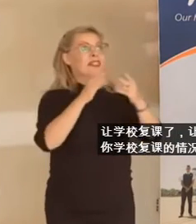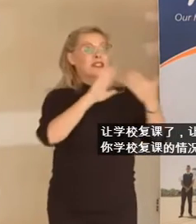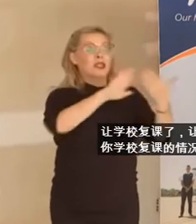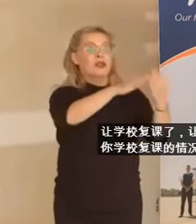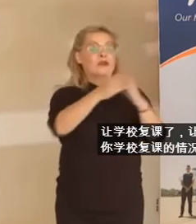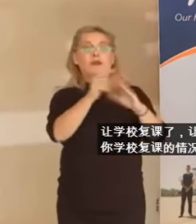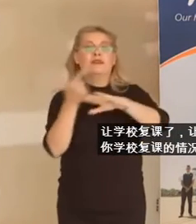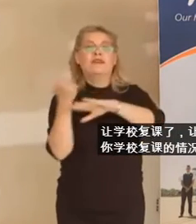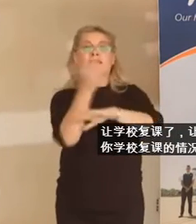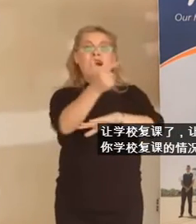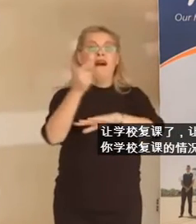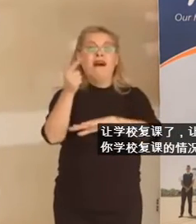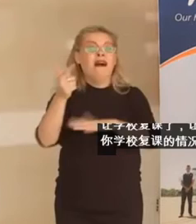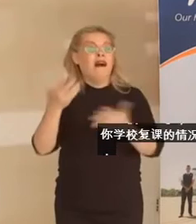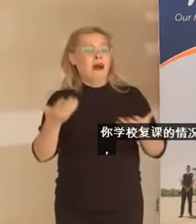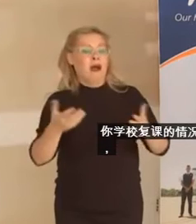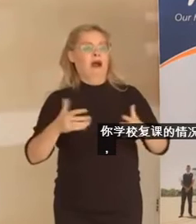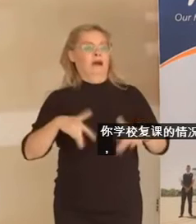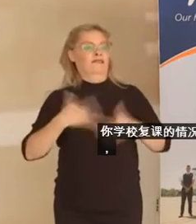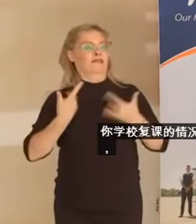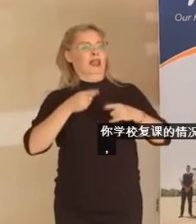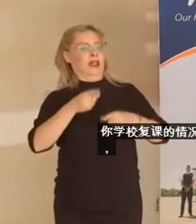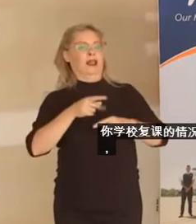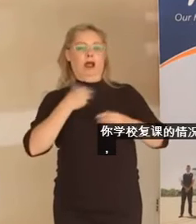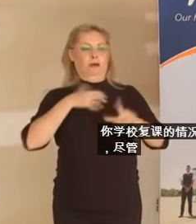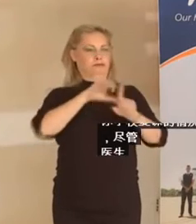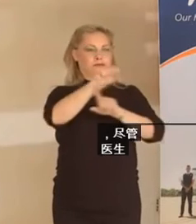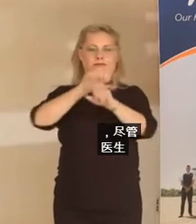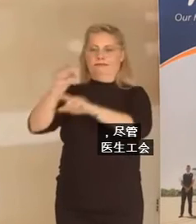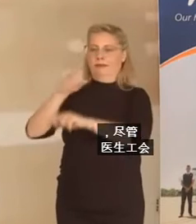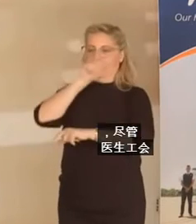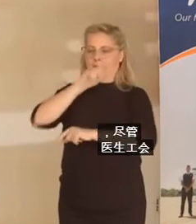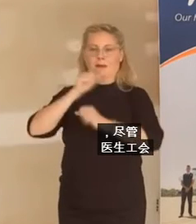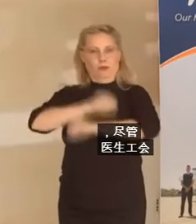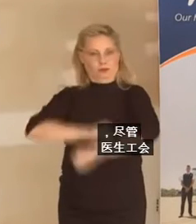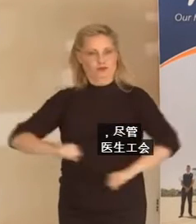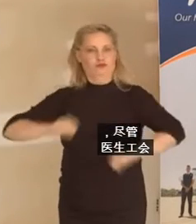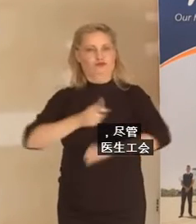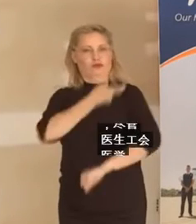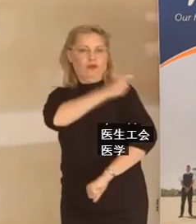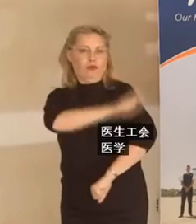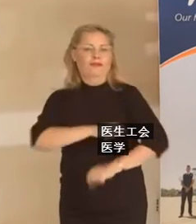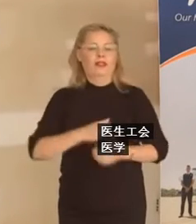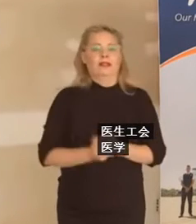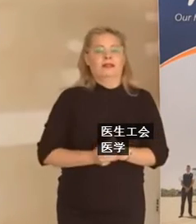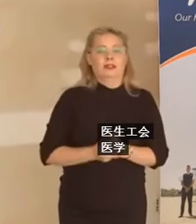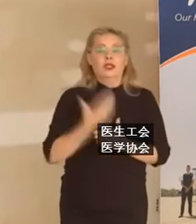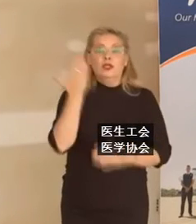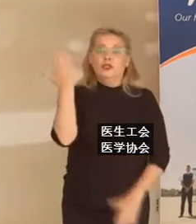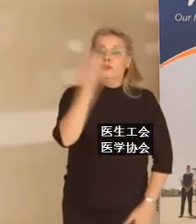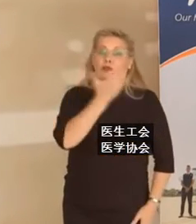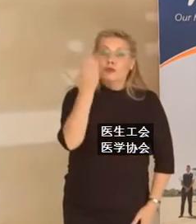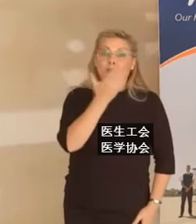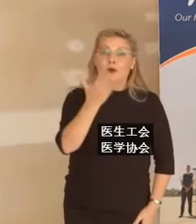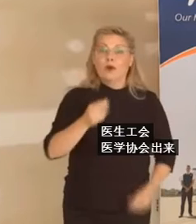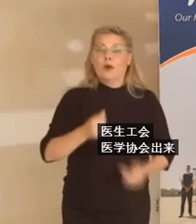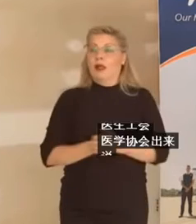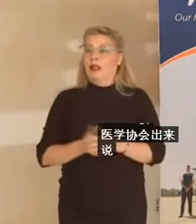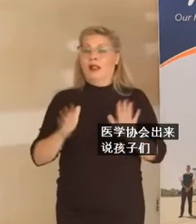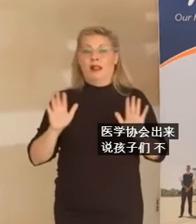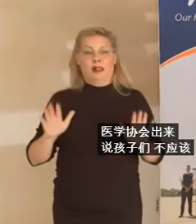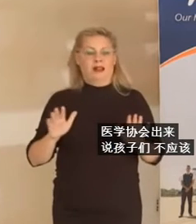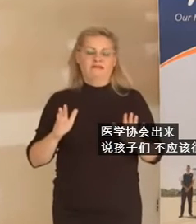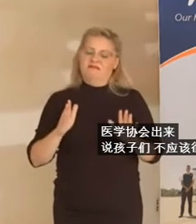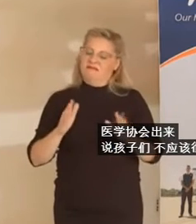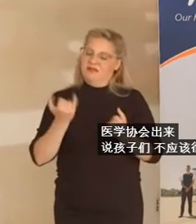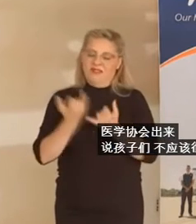back, that was key. And despite the noise, despite the Doctors' Union, Medical Association coming out and